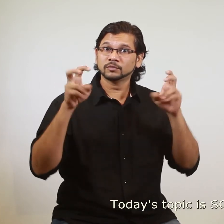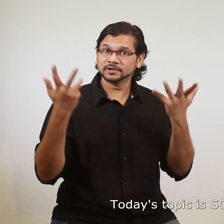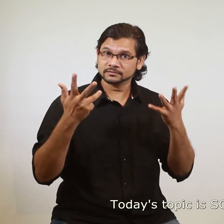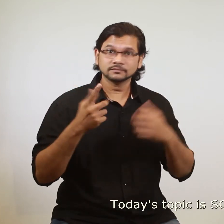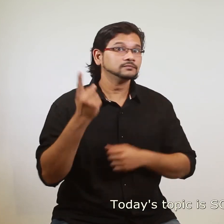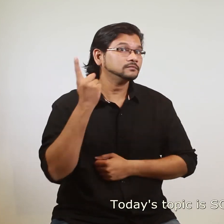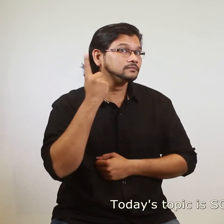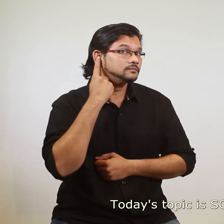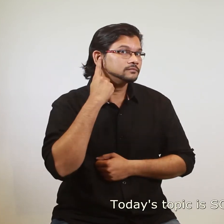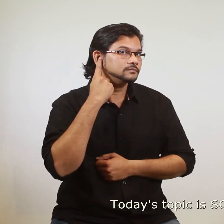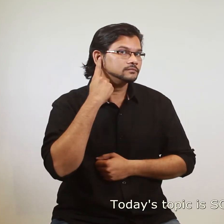Today's topic is sound.